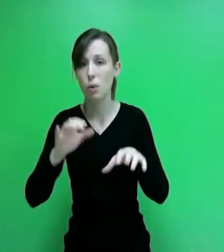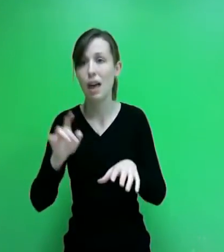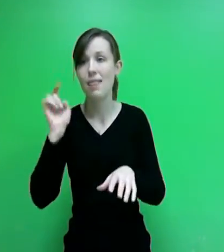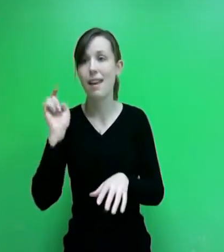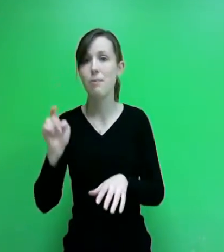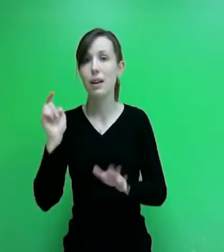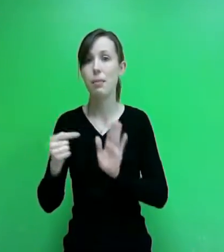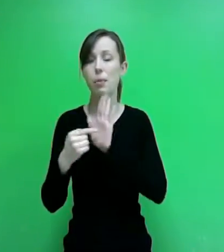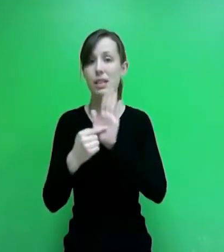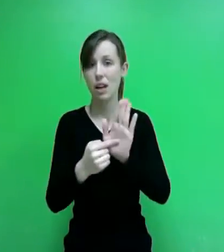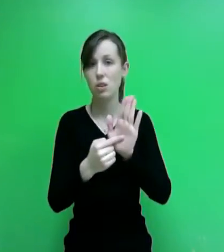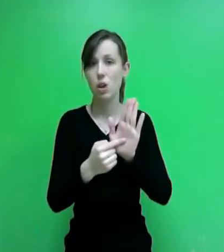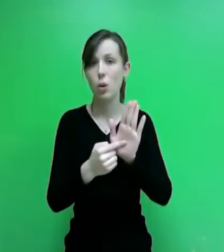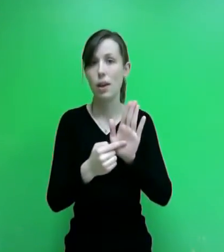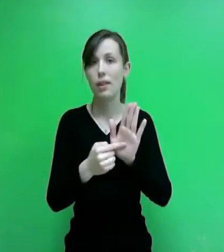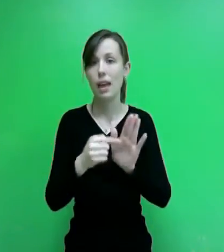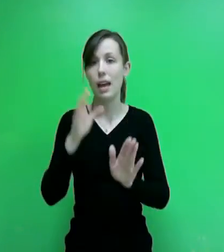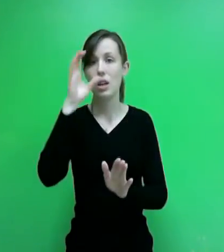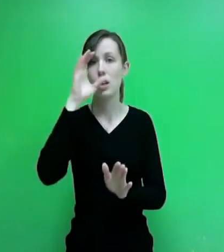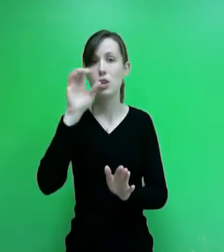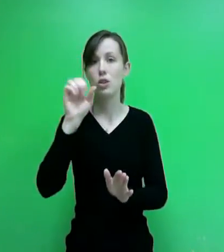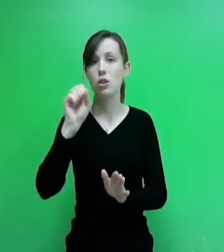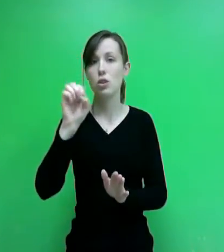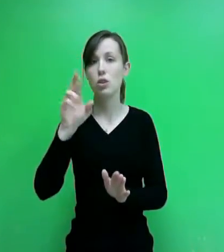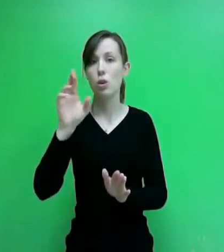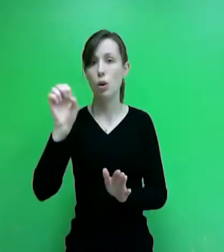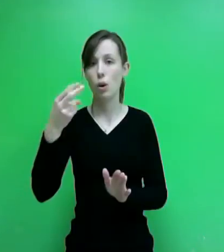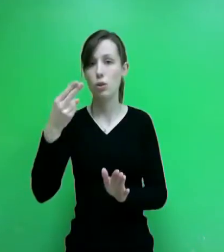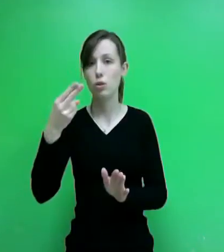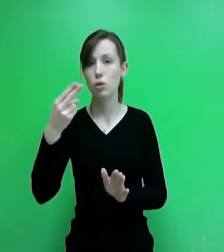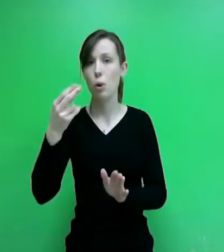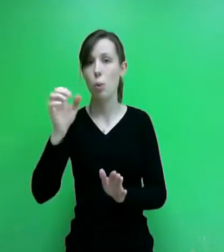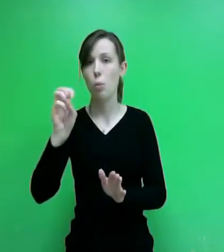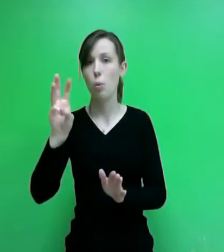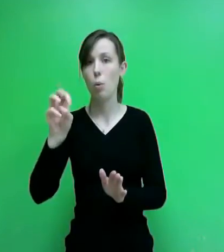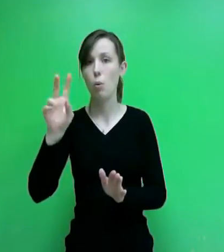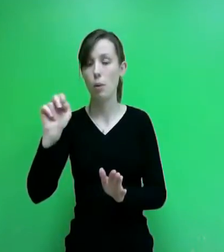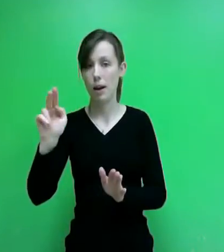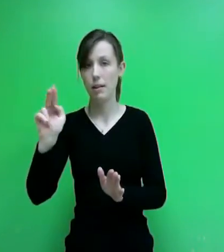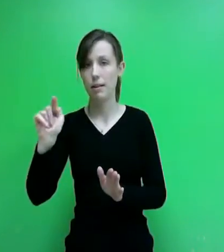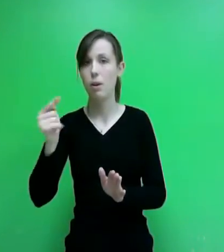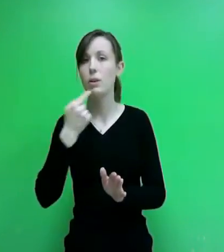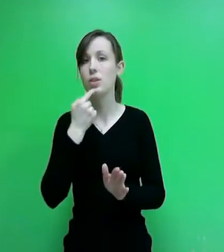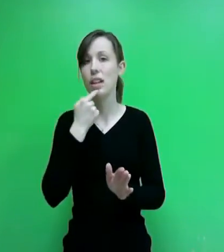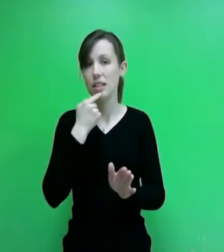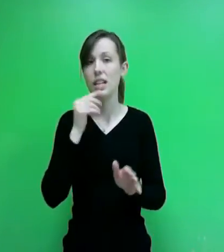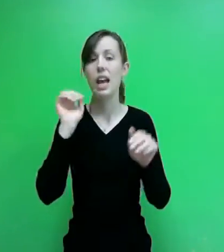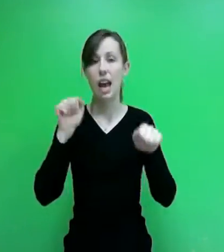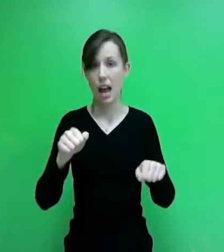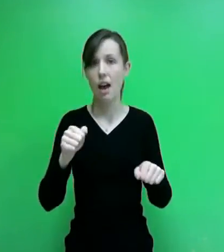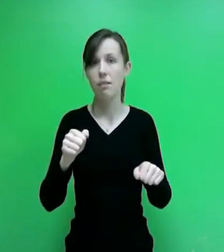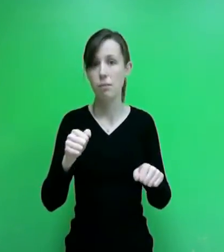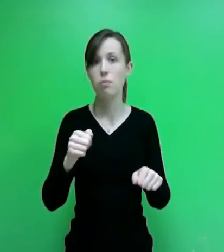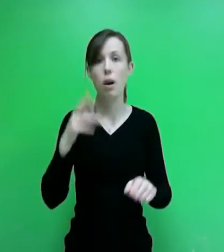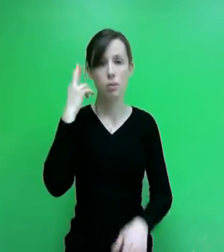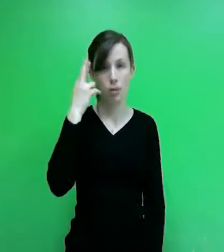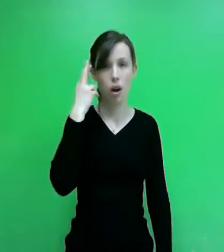you with a search warrant, which states that they have probable cause, they have a reason to believe that you